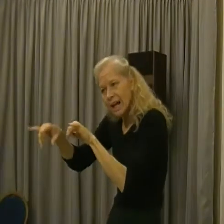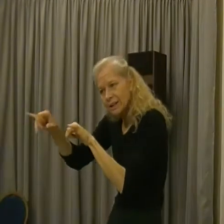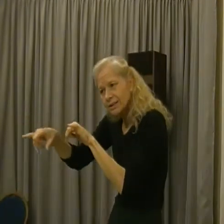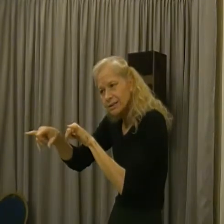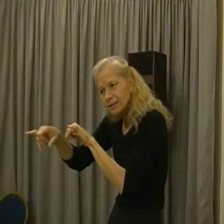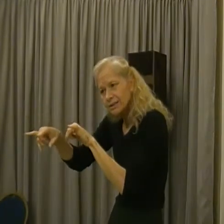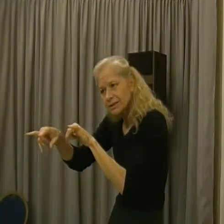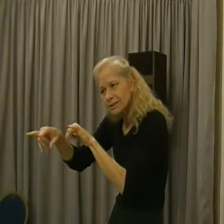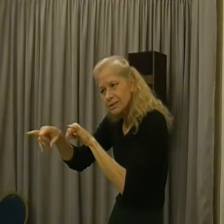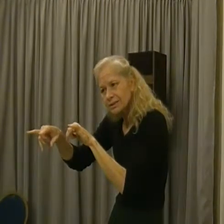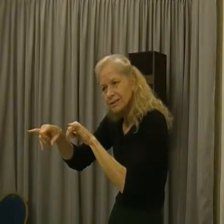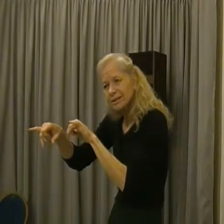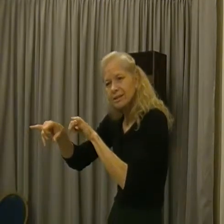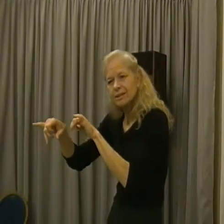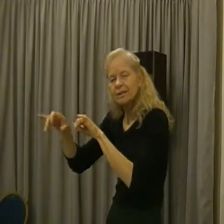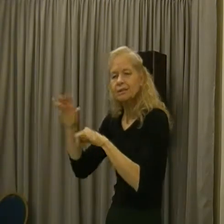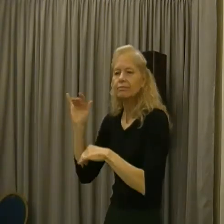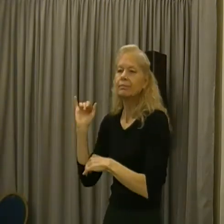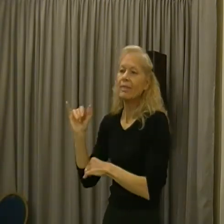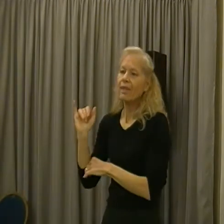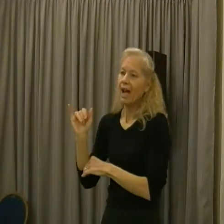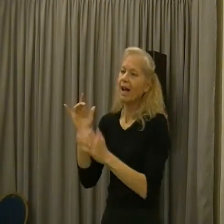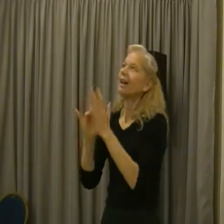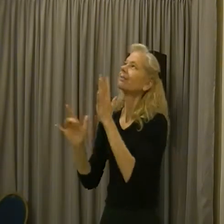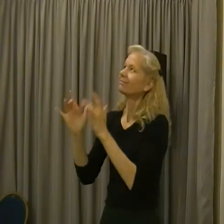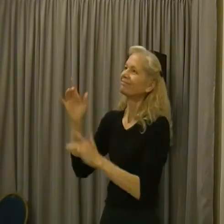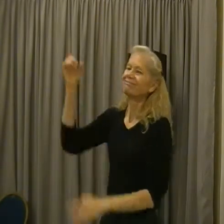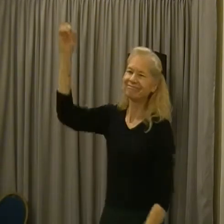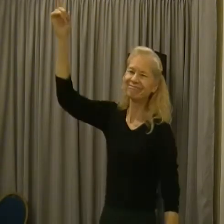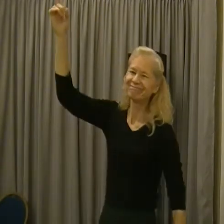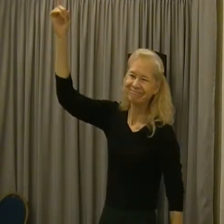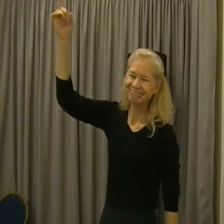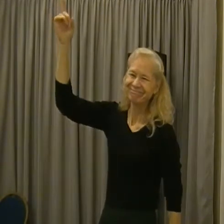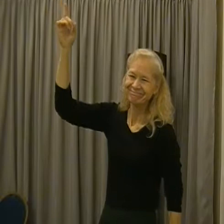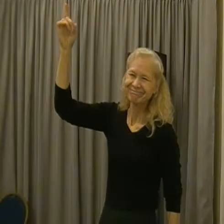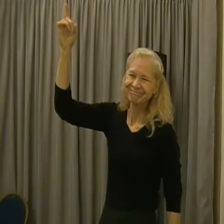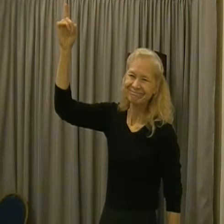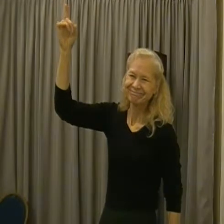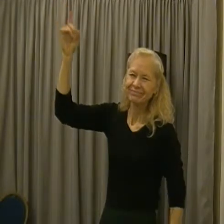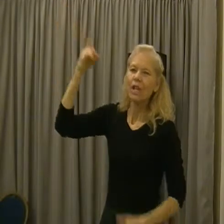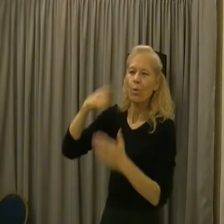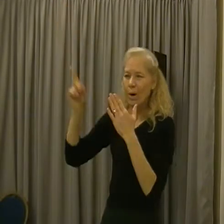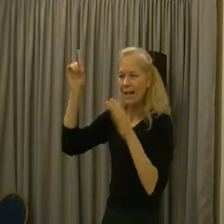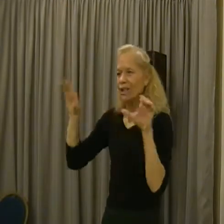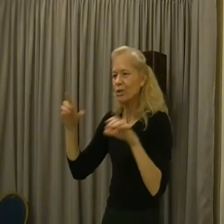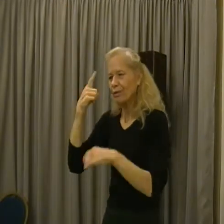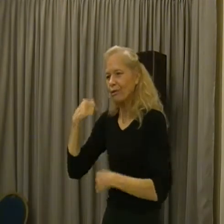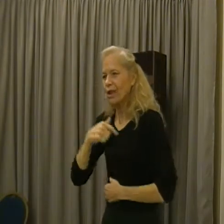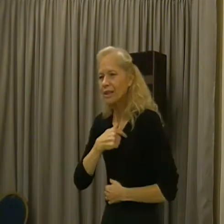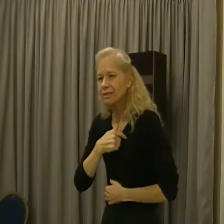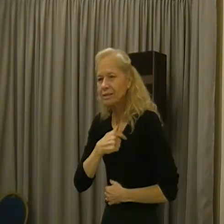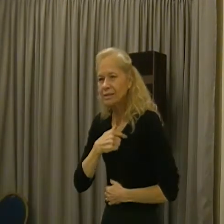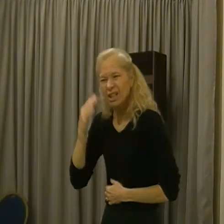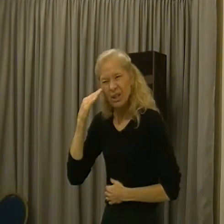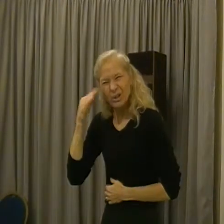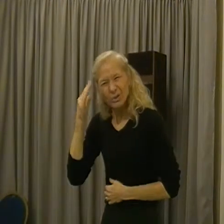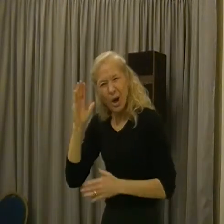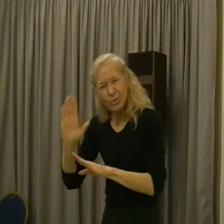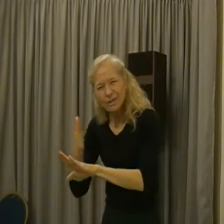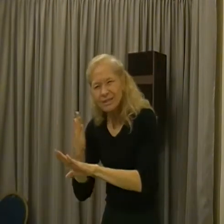me. From sinking sand he lifted me, with tender hand